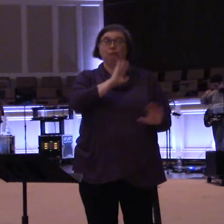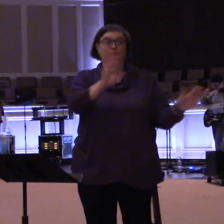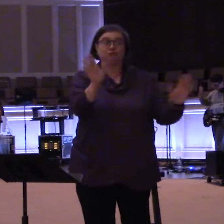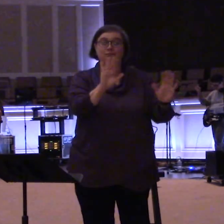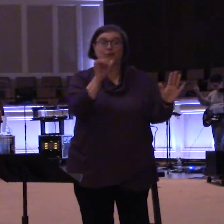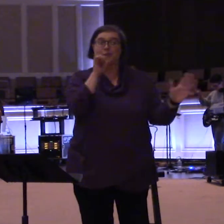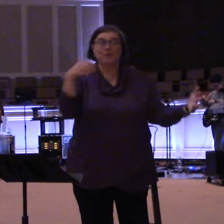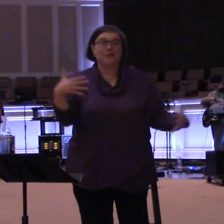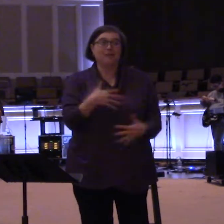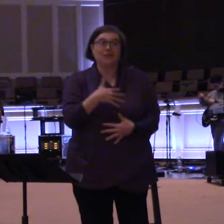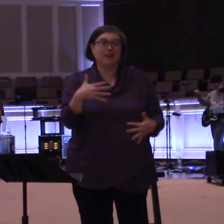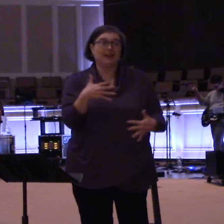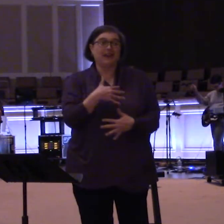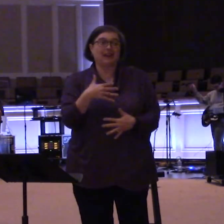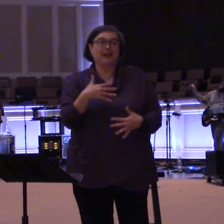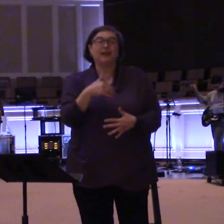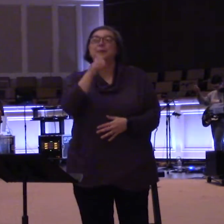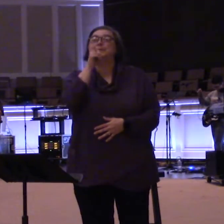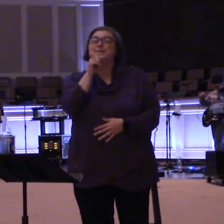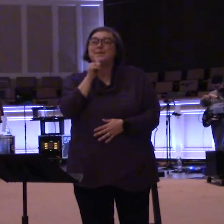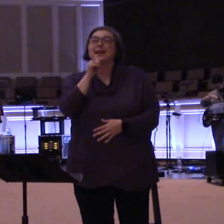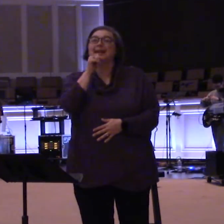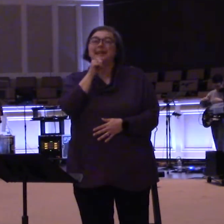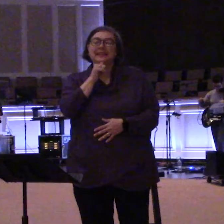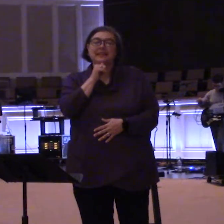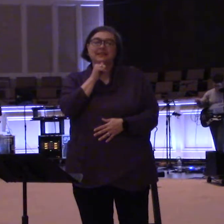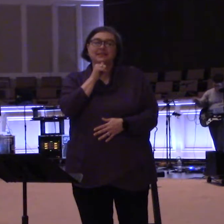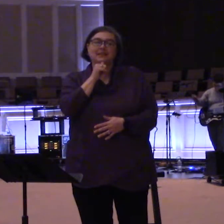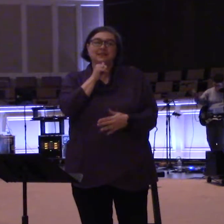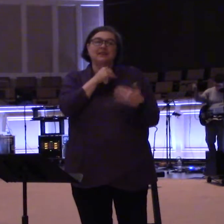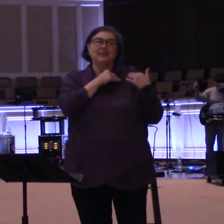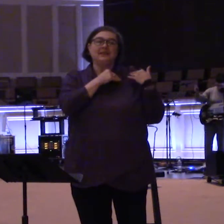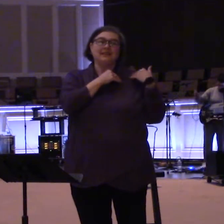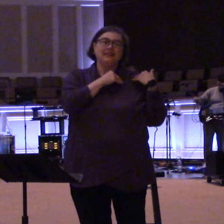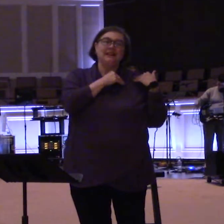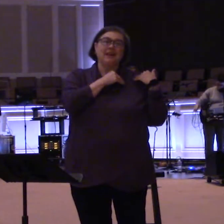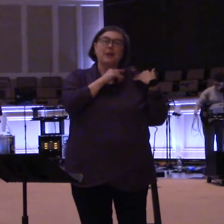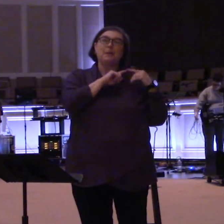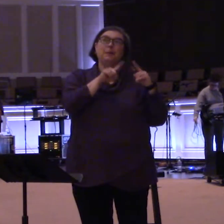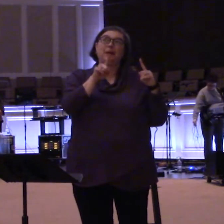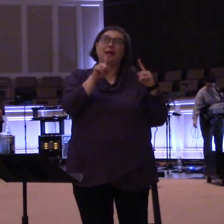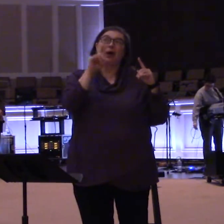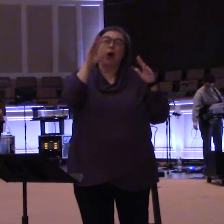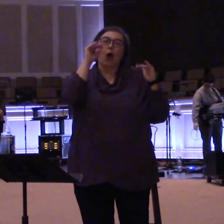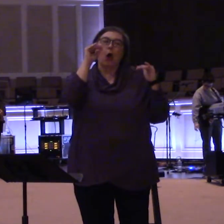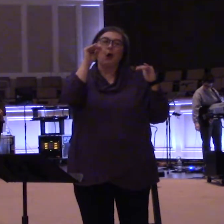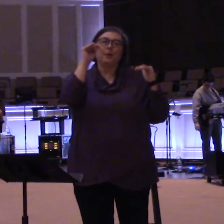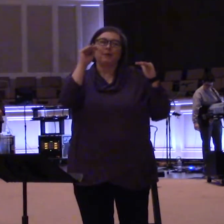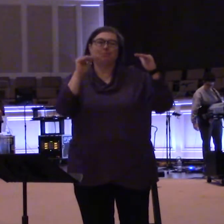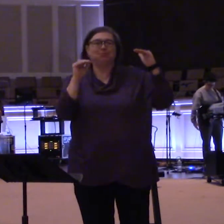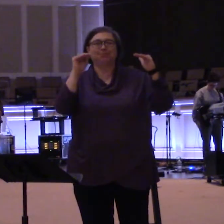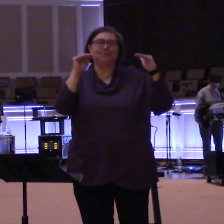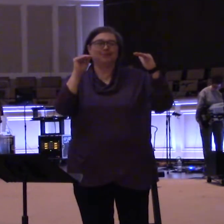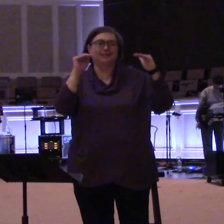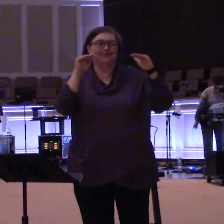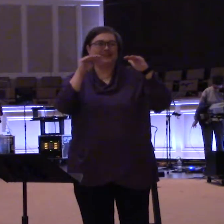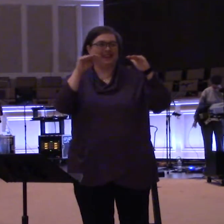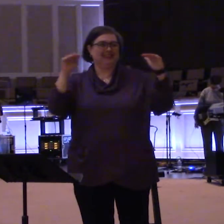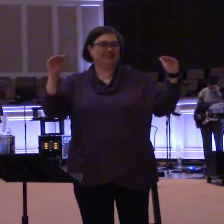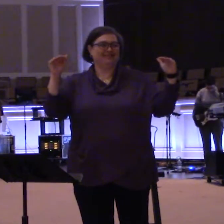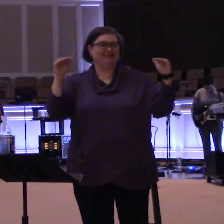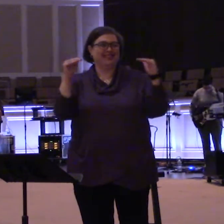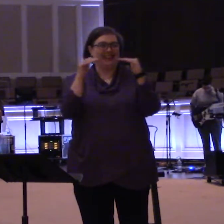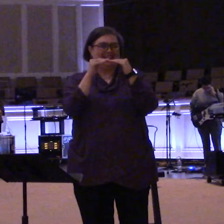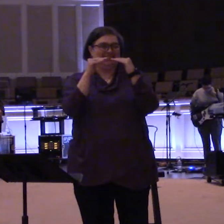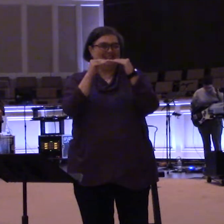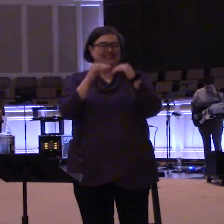afraid." Patience is a heavy thing, but hope tips the scale. Mercies are new every morning.